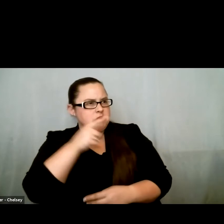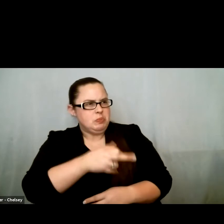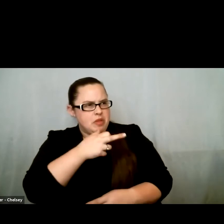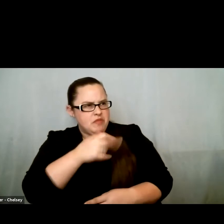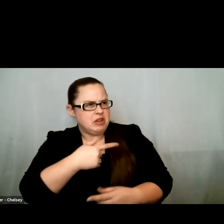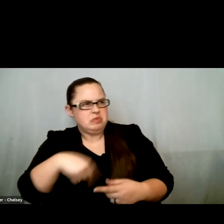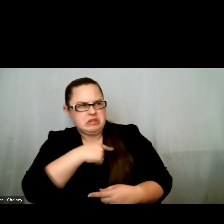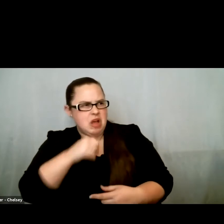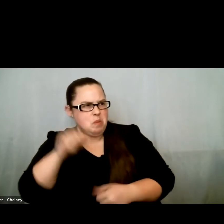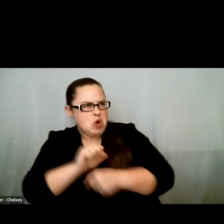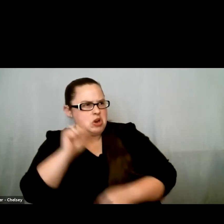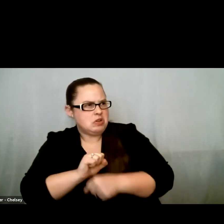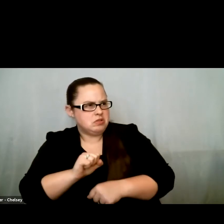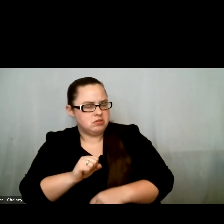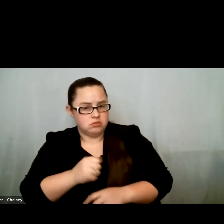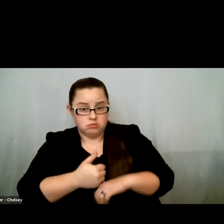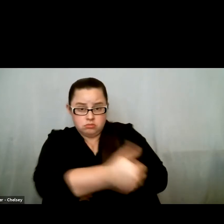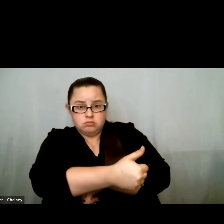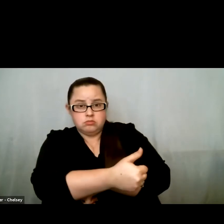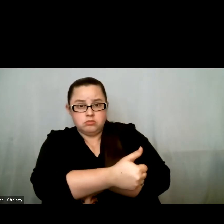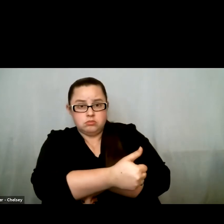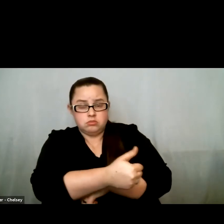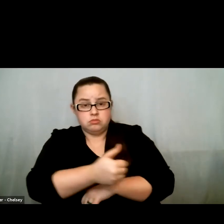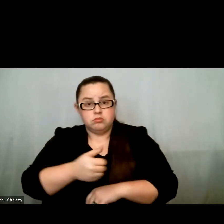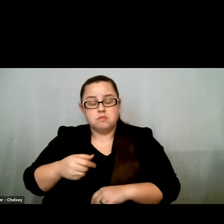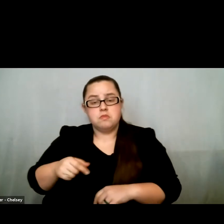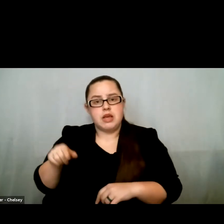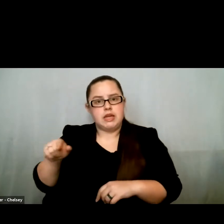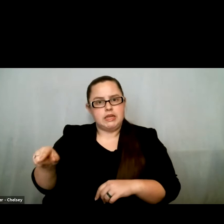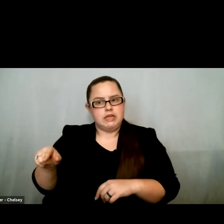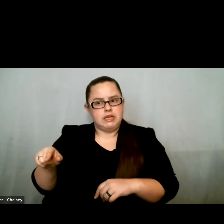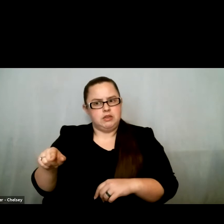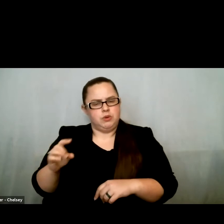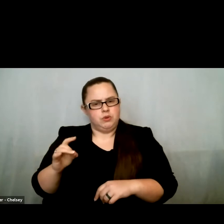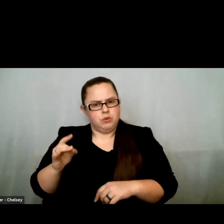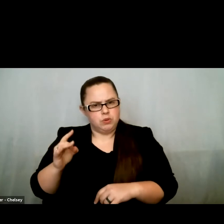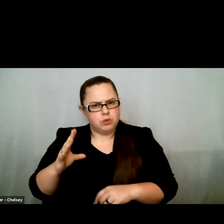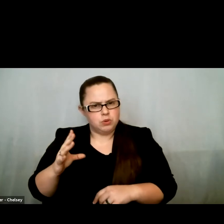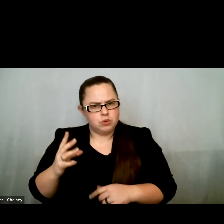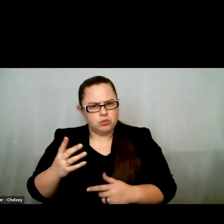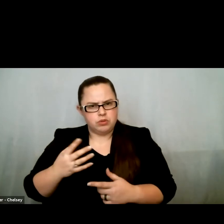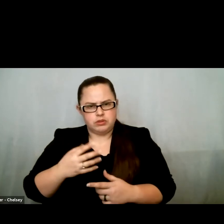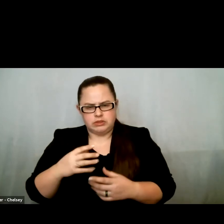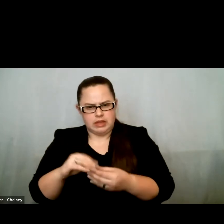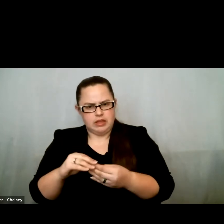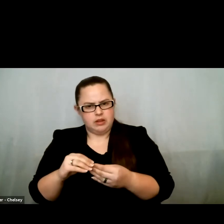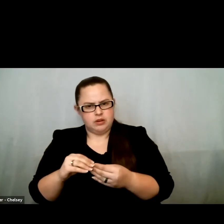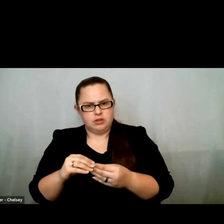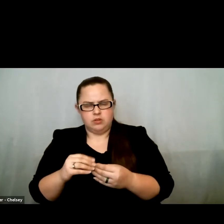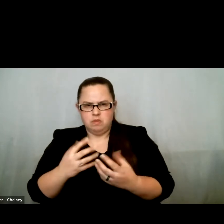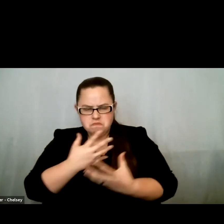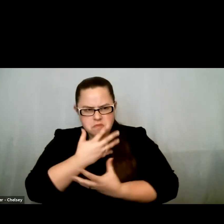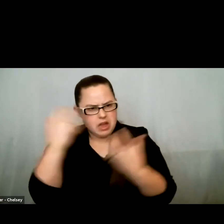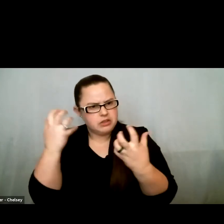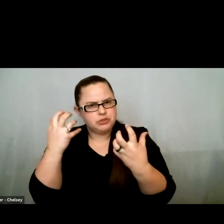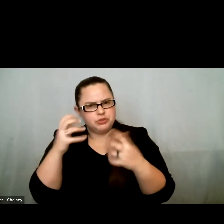work." I think it's very hard to say that without anger or derision.